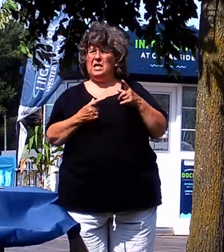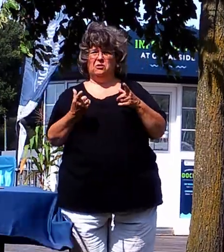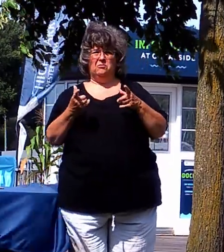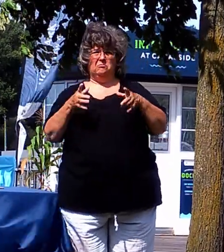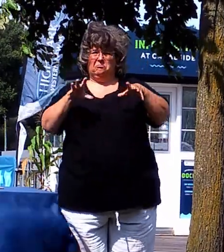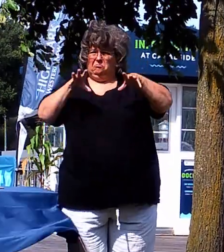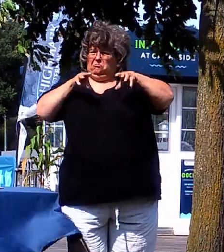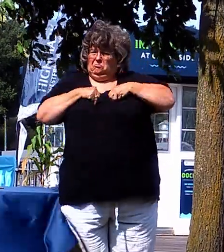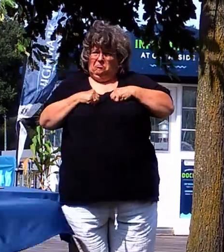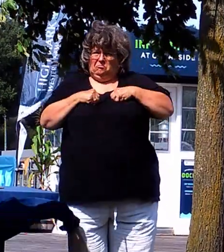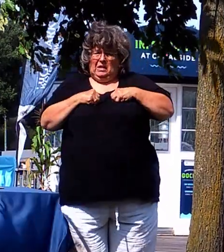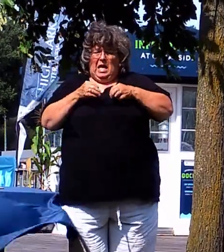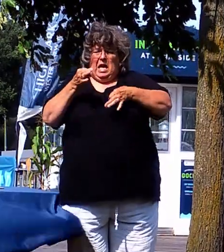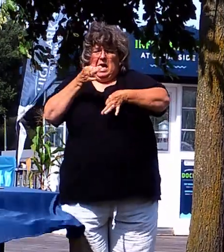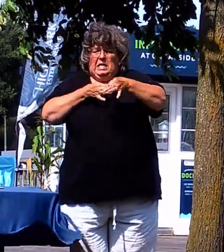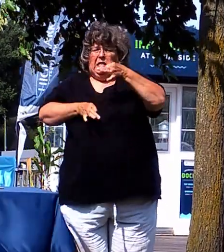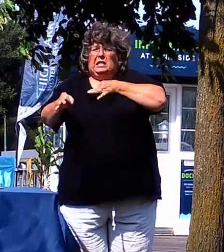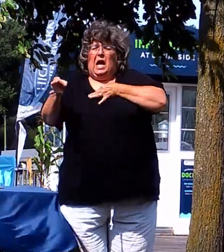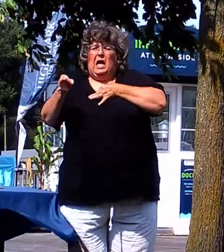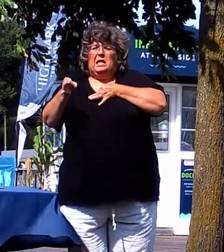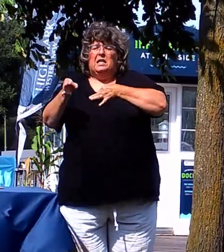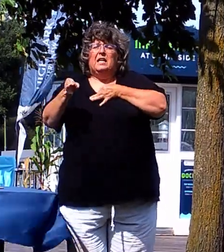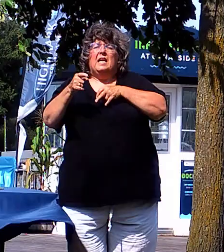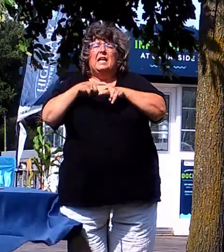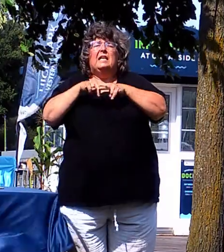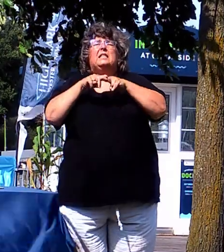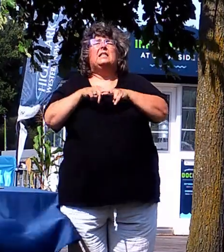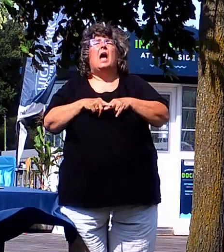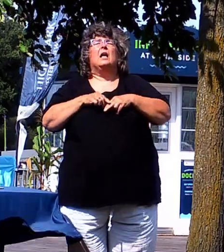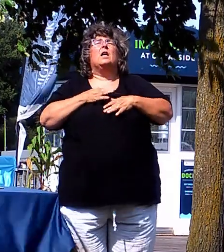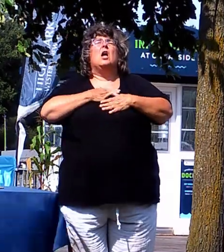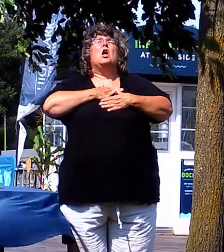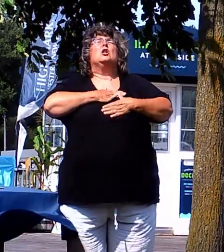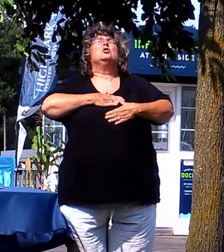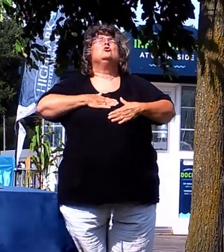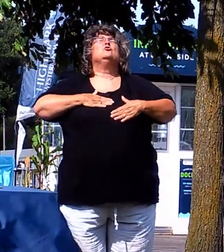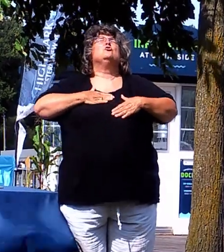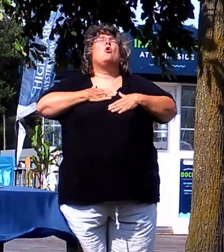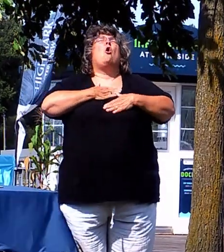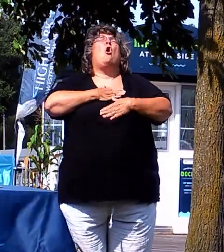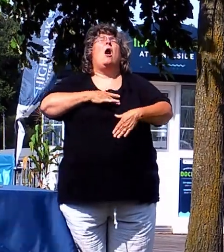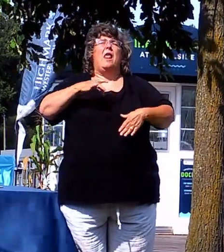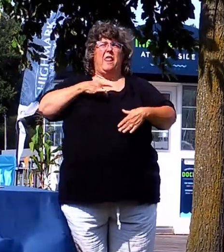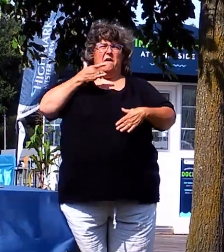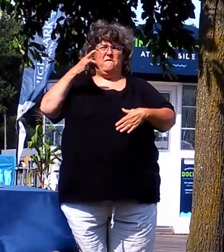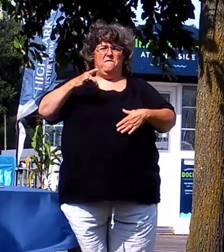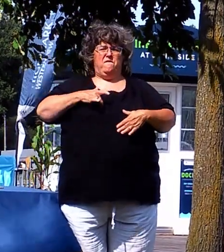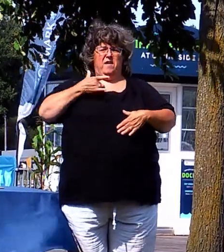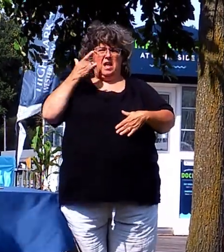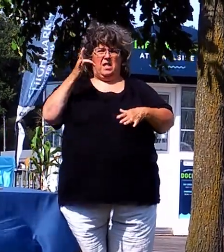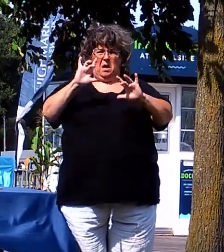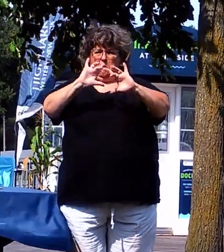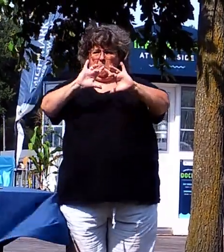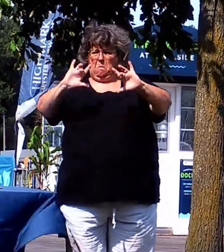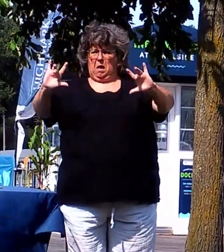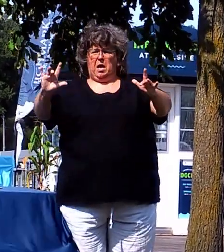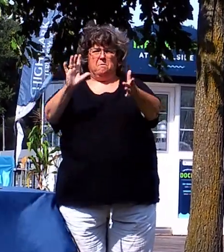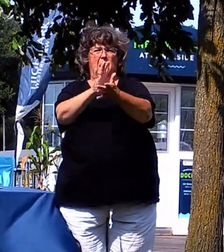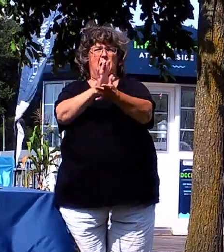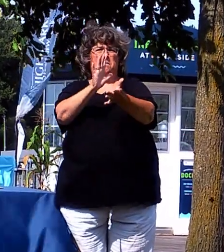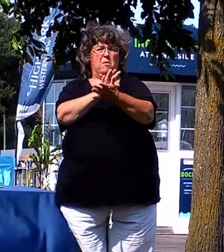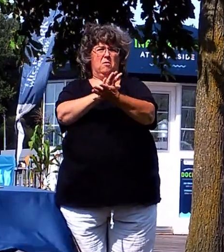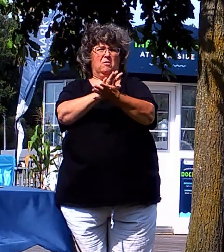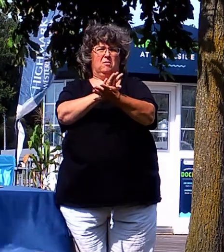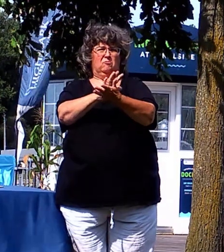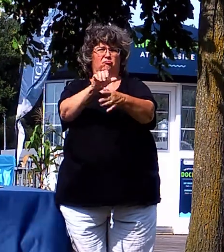to capture it. Instead, he simply savored it. So here's Ramon, blank canvas, blank paper, lay